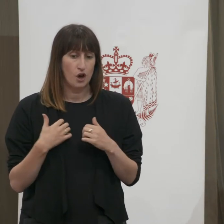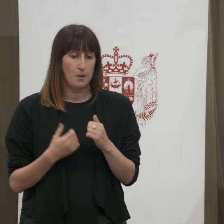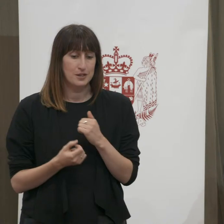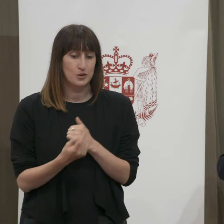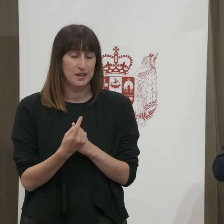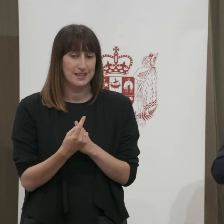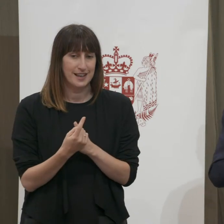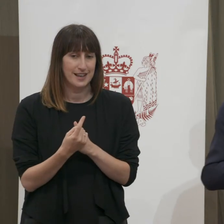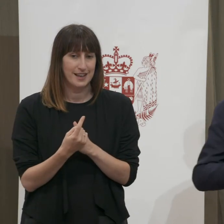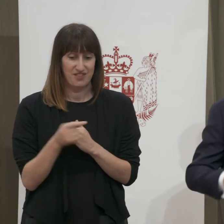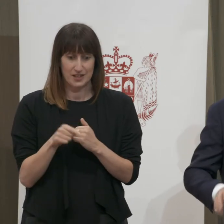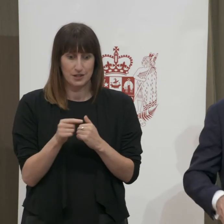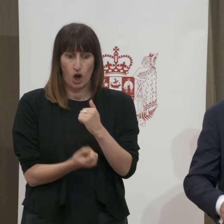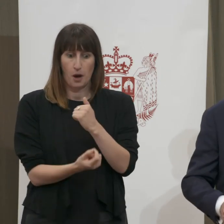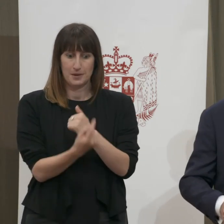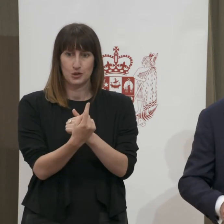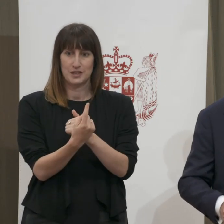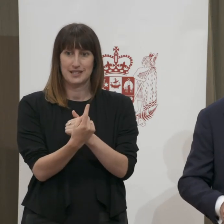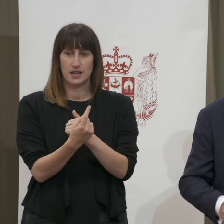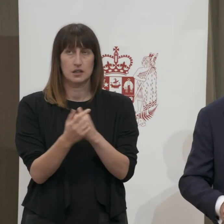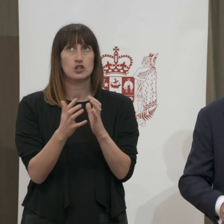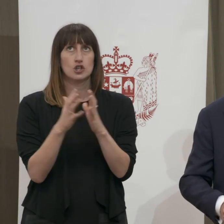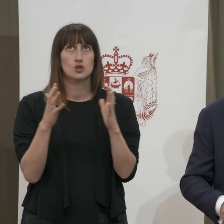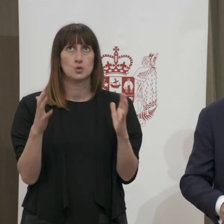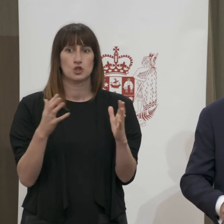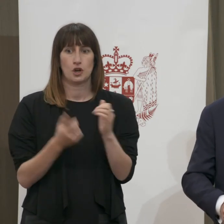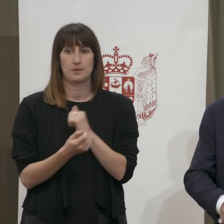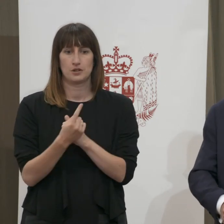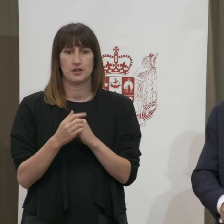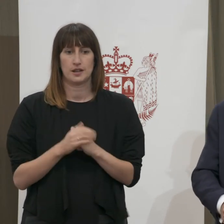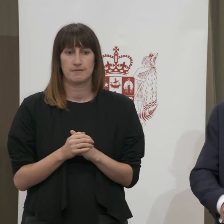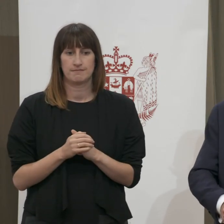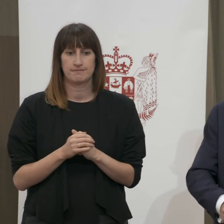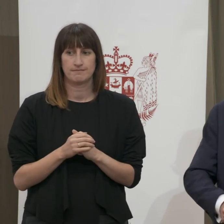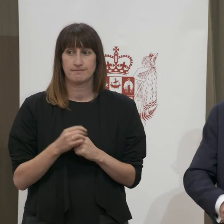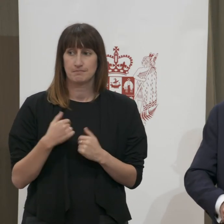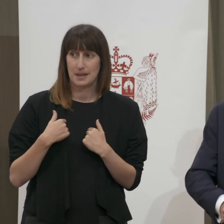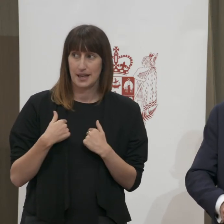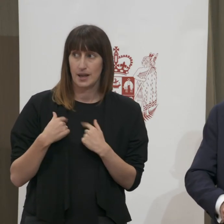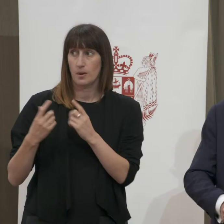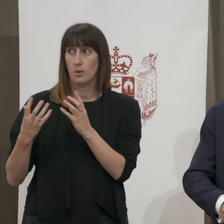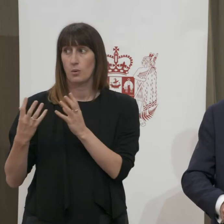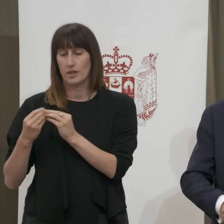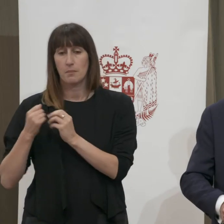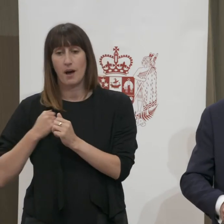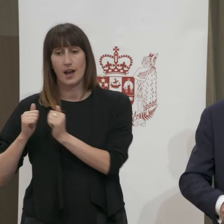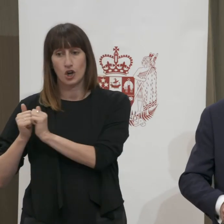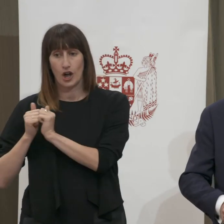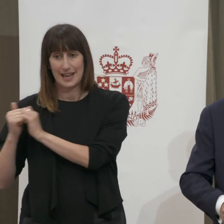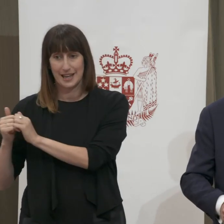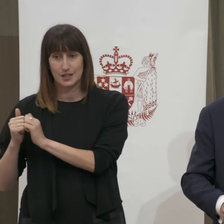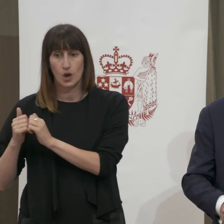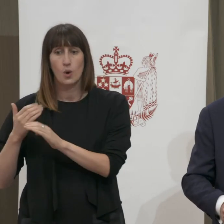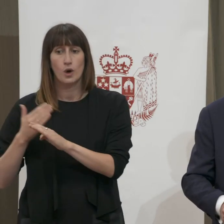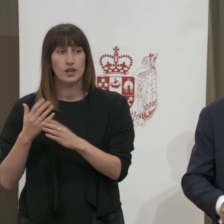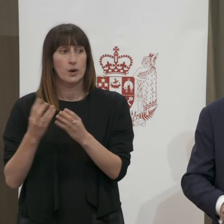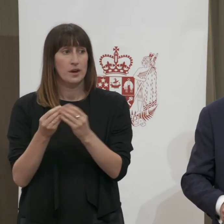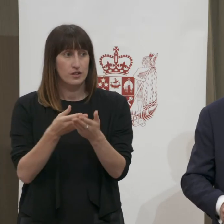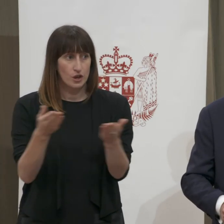about opportunity, and there is huge opportunity. I and my colleagues, working with you, working